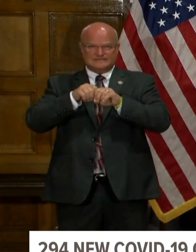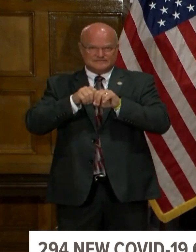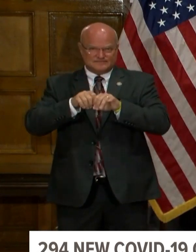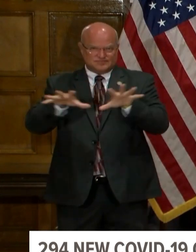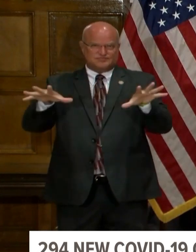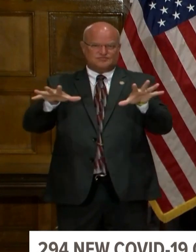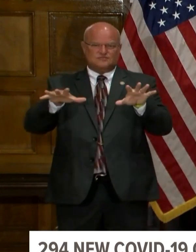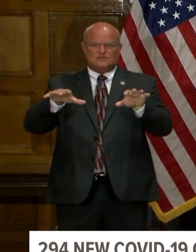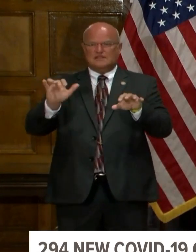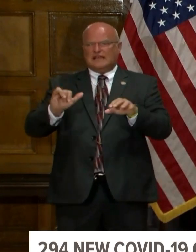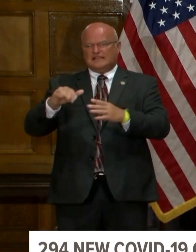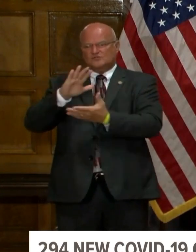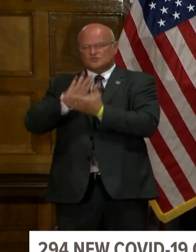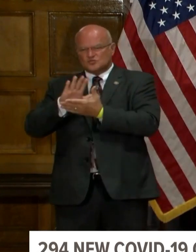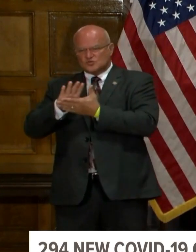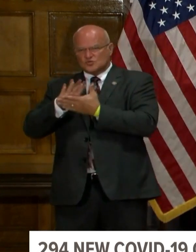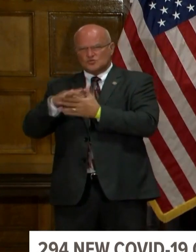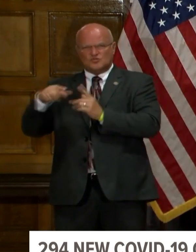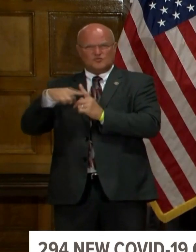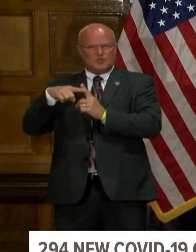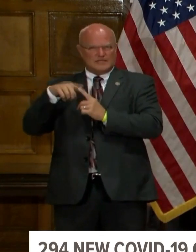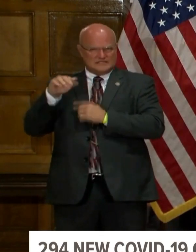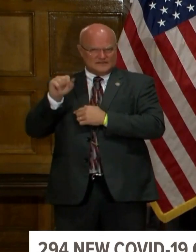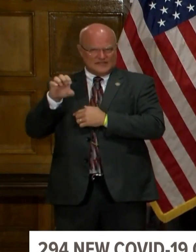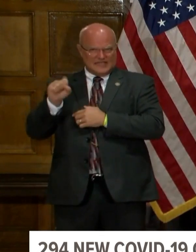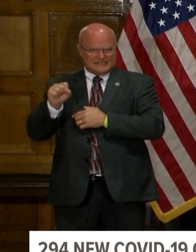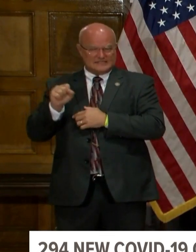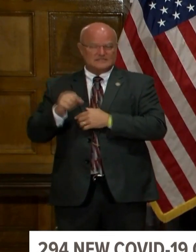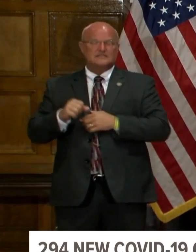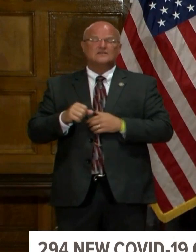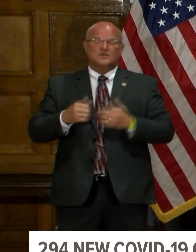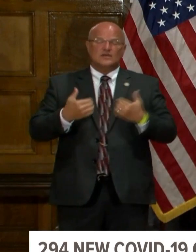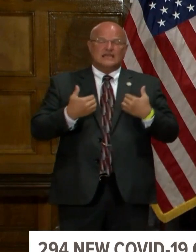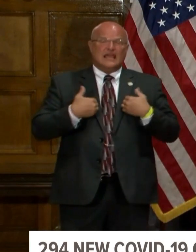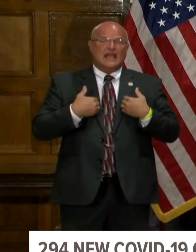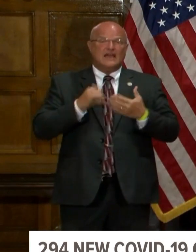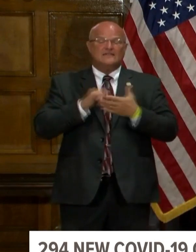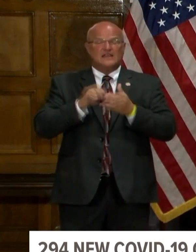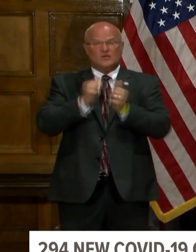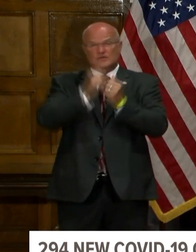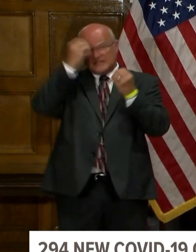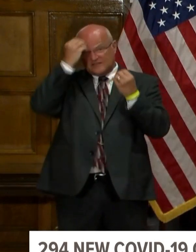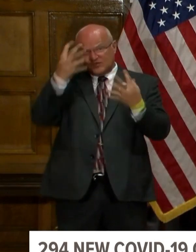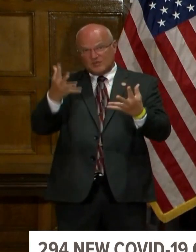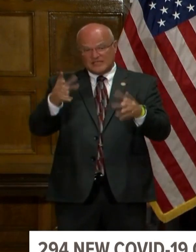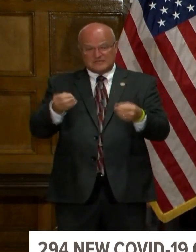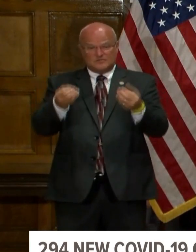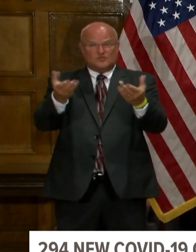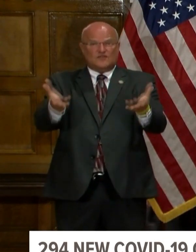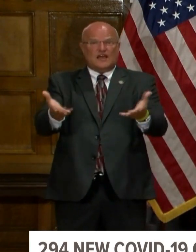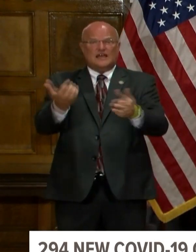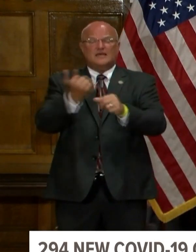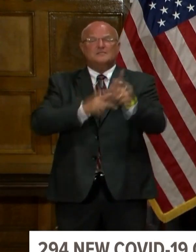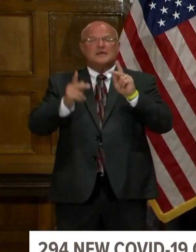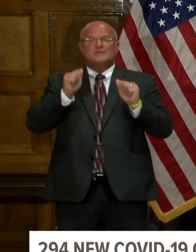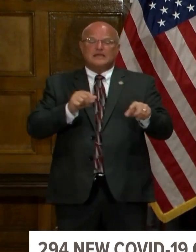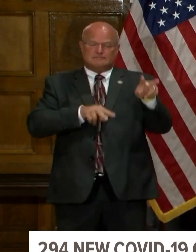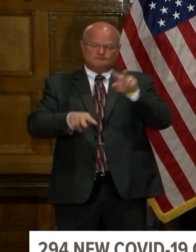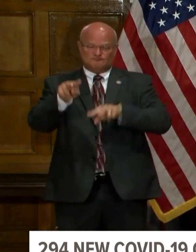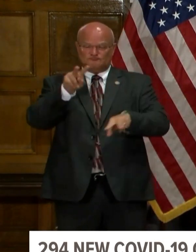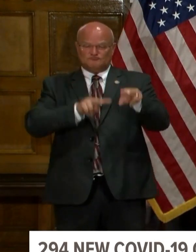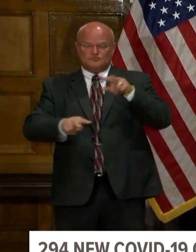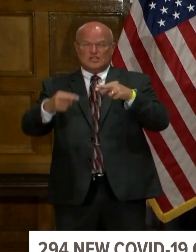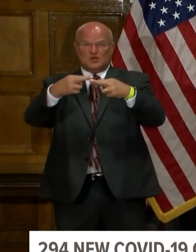in a school or positive cases. And so there is that, with the information being provided, everyone can look at